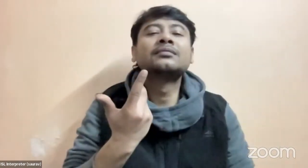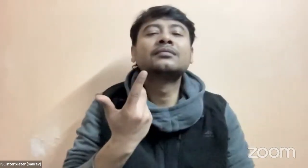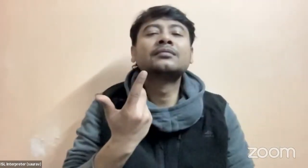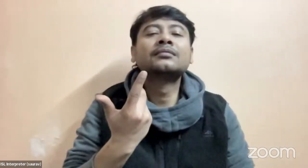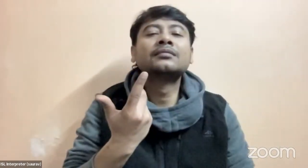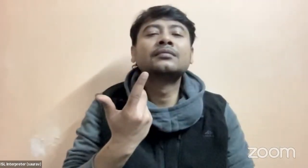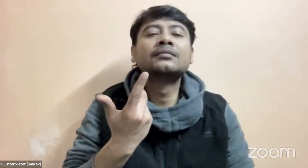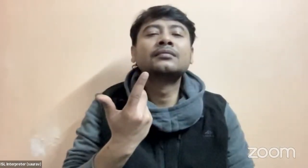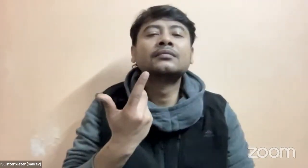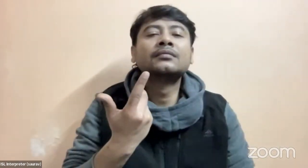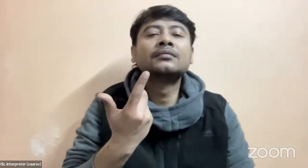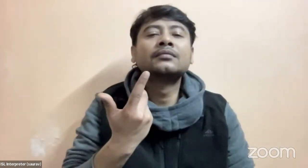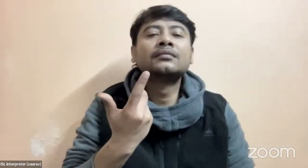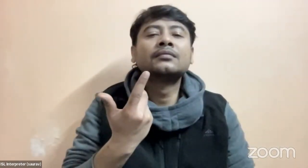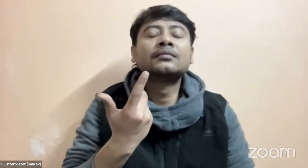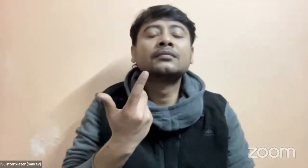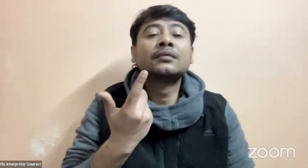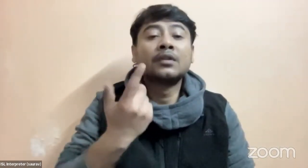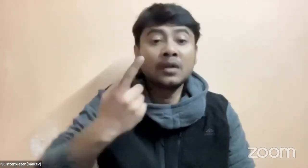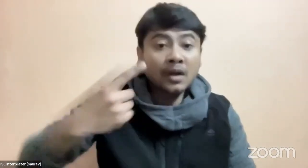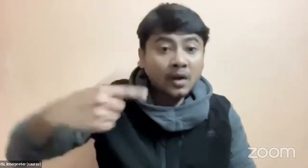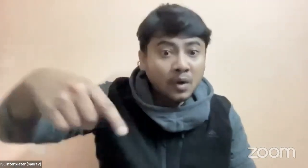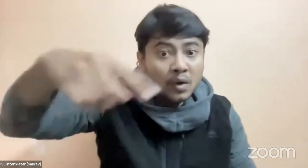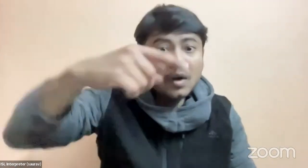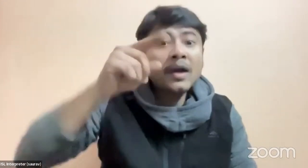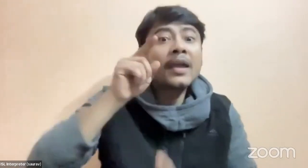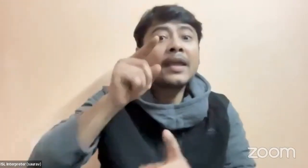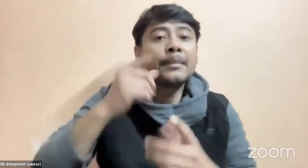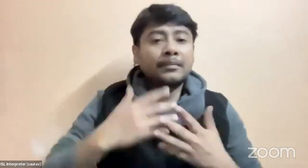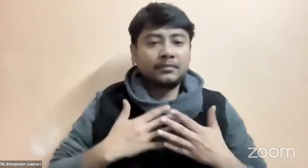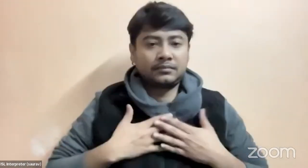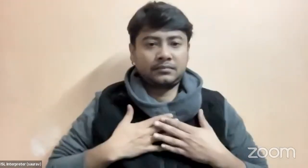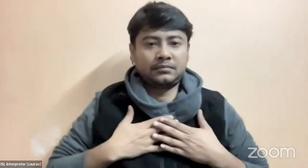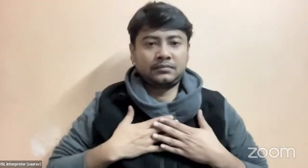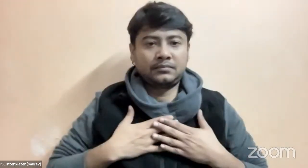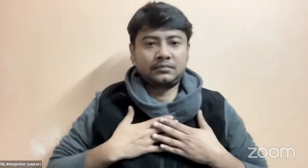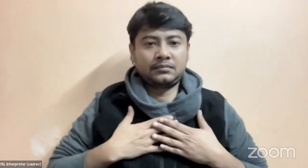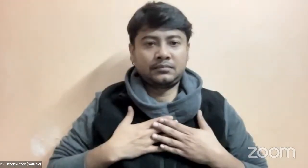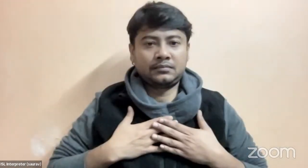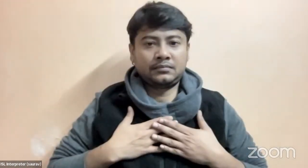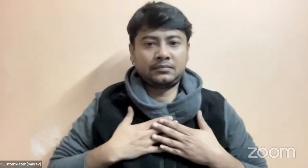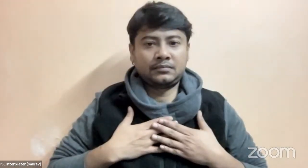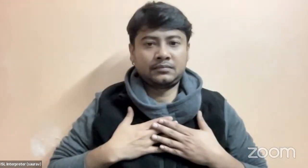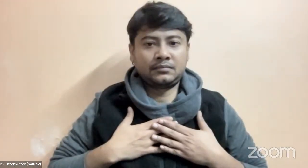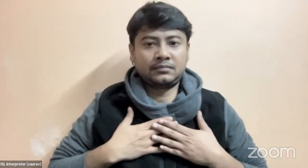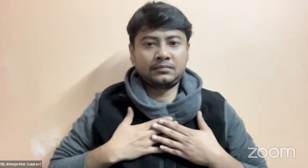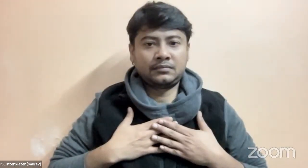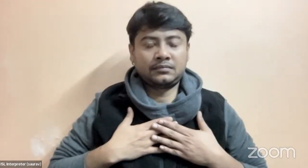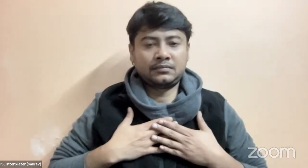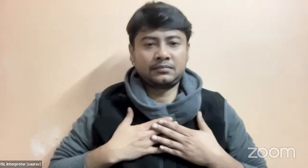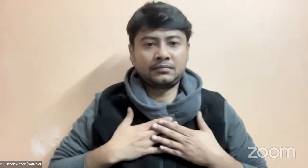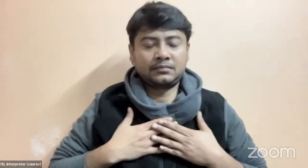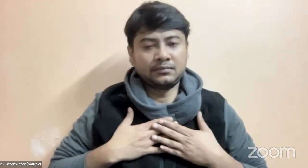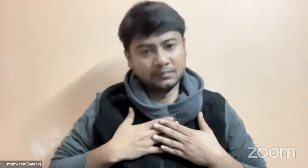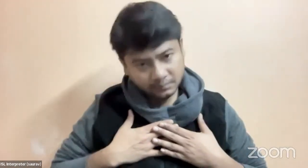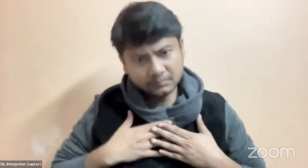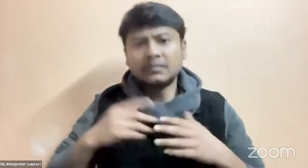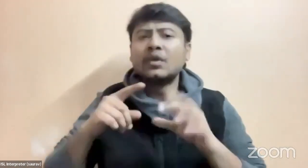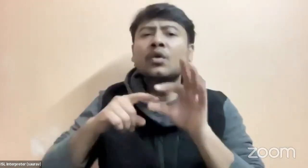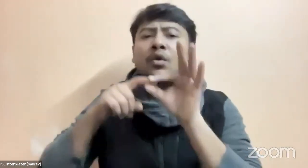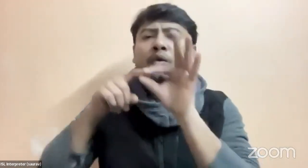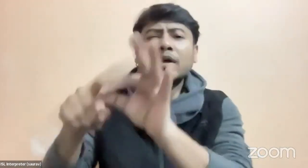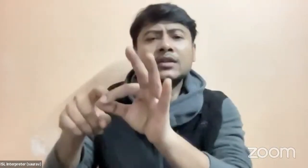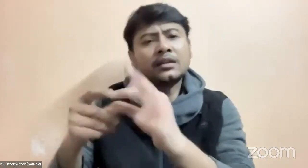You can only safeguard yourself. Talk in such a way that we have a question and we need to safeguard ourselves.